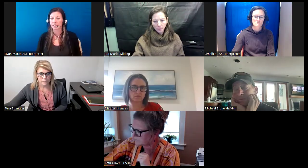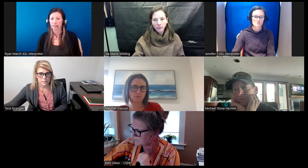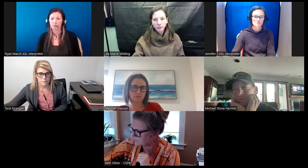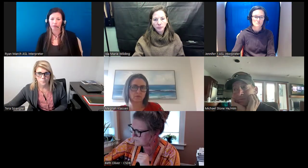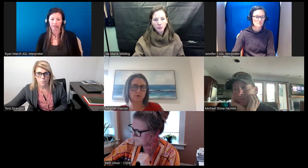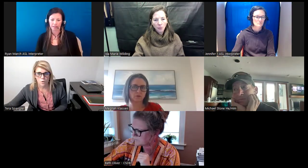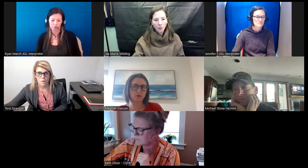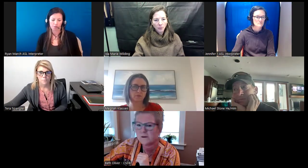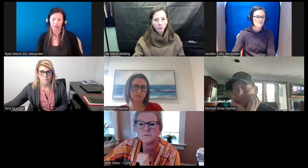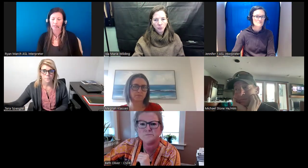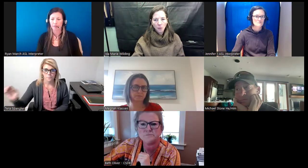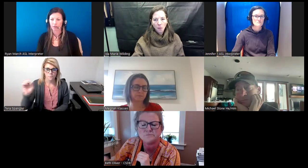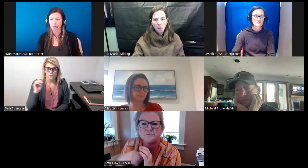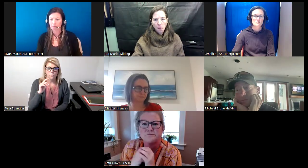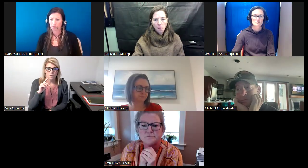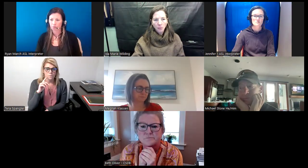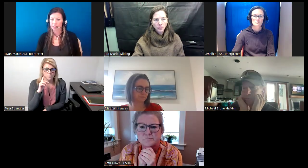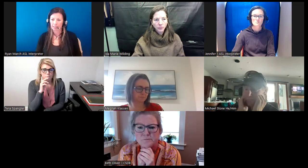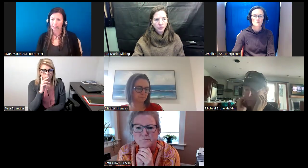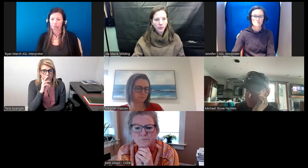of meetings before that December 4th timeframe.